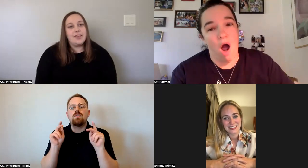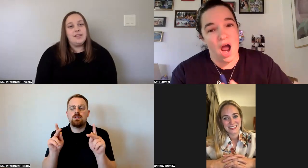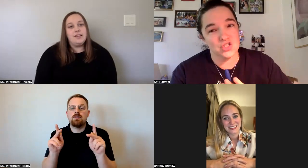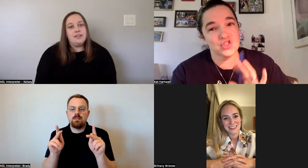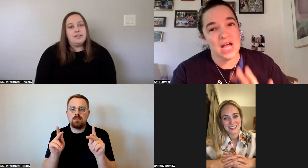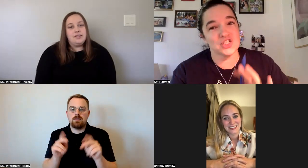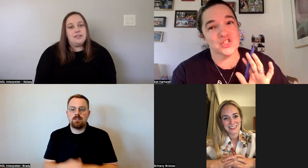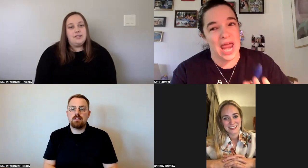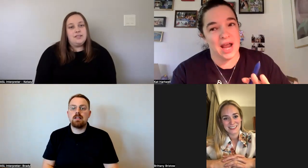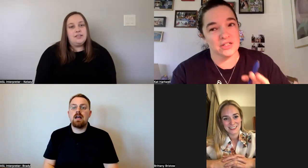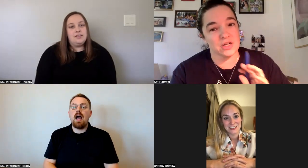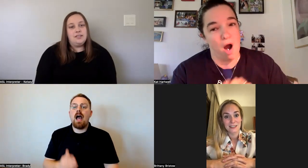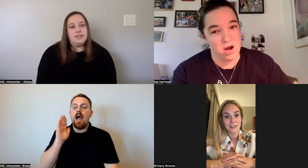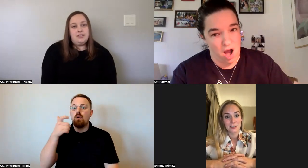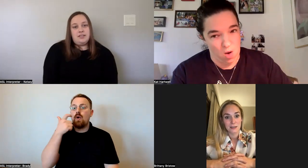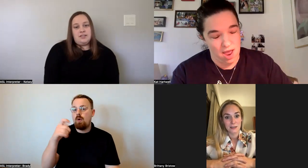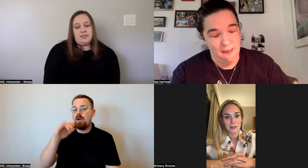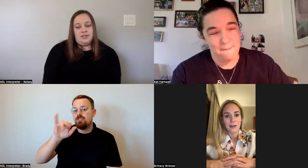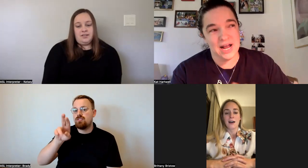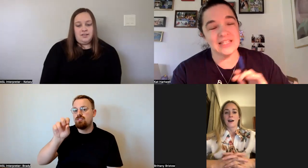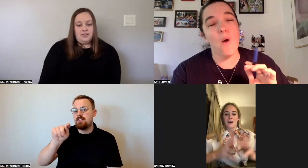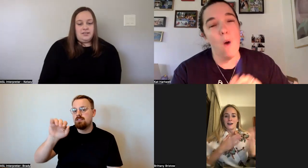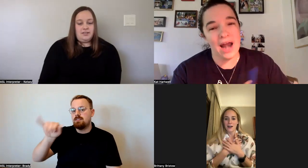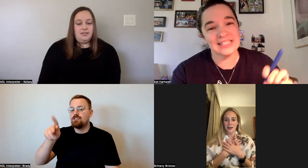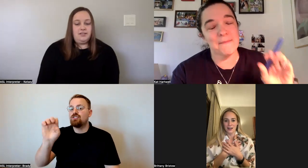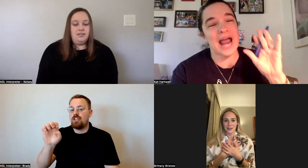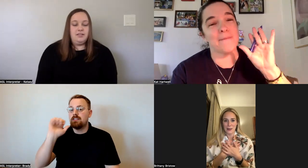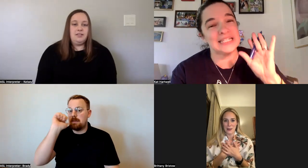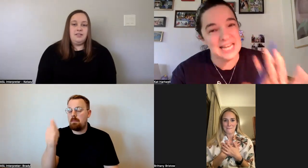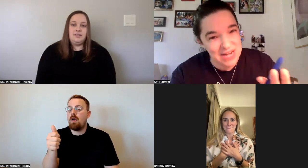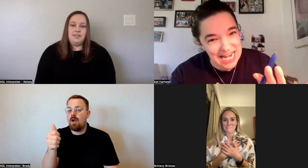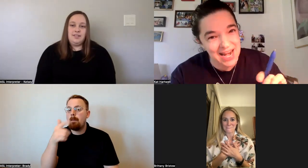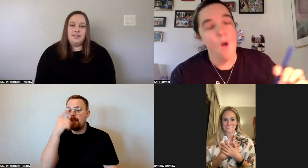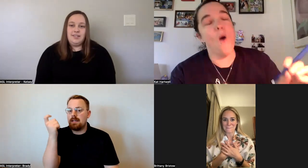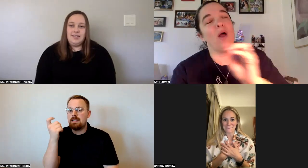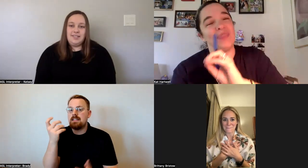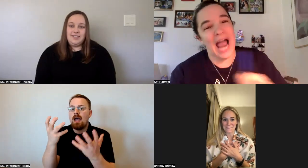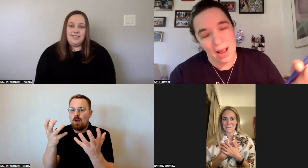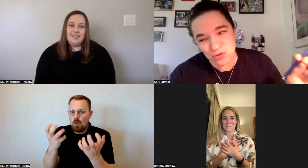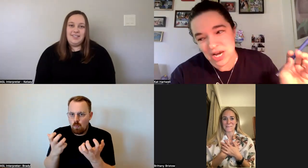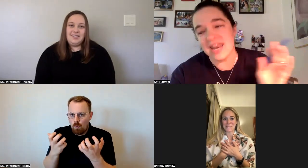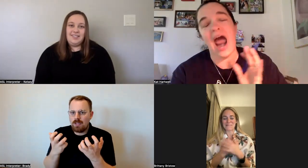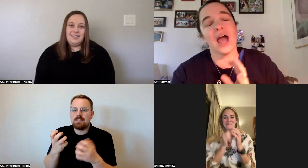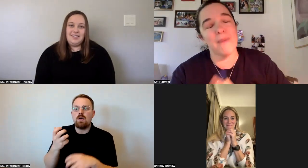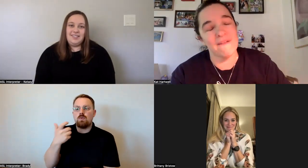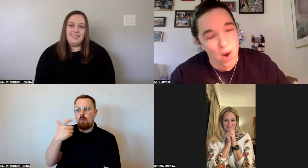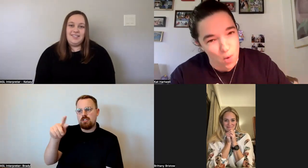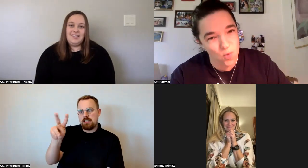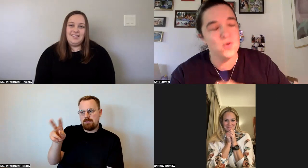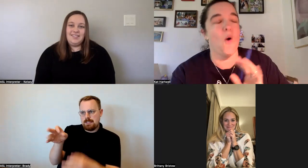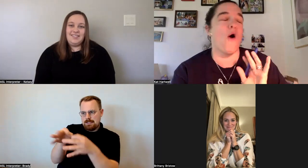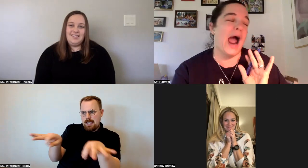going to watch Just Jake tomorrow because I wanted to be on my TV with the caption, not on